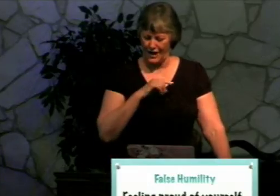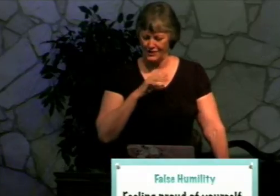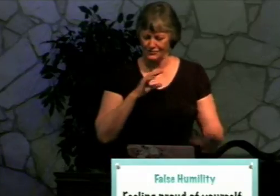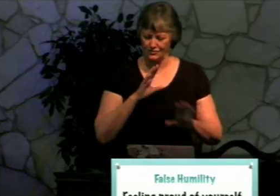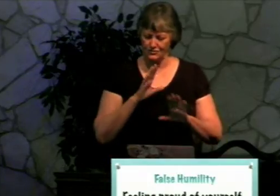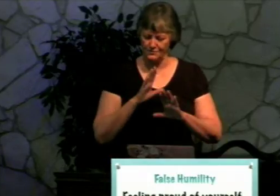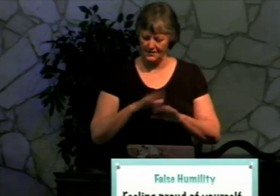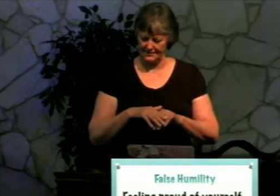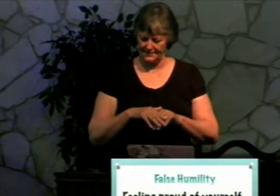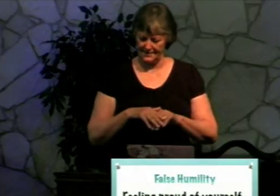False humility